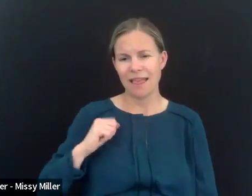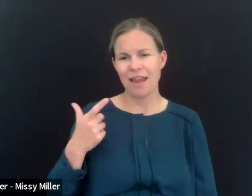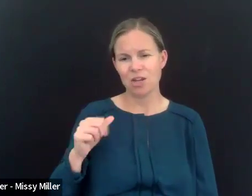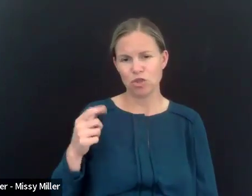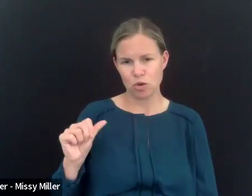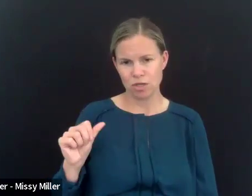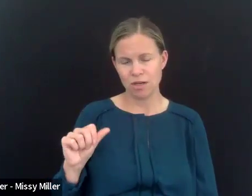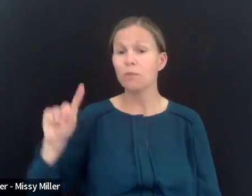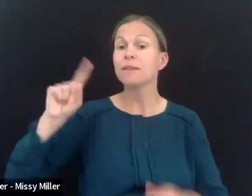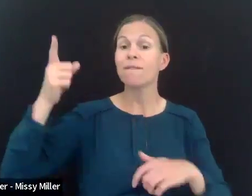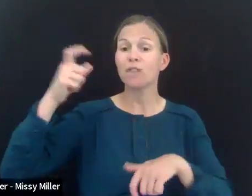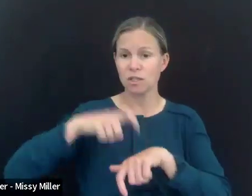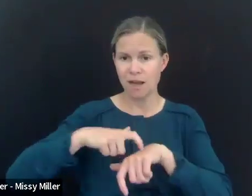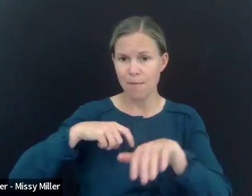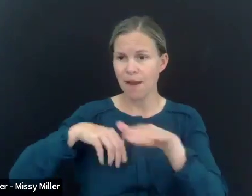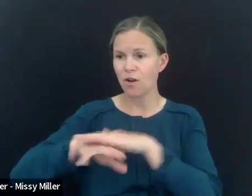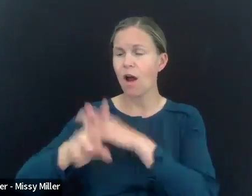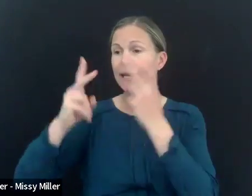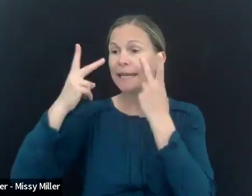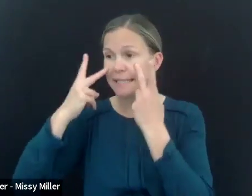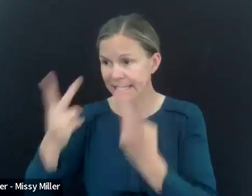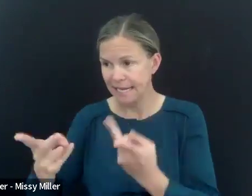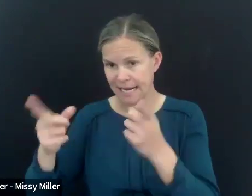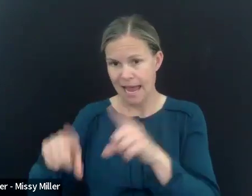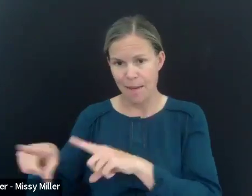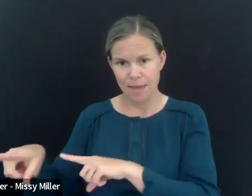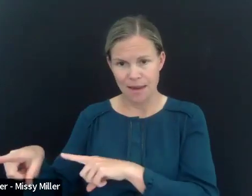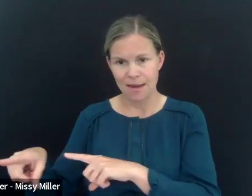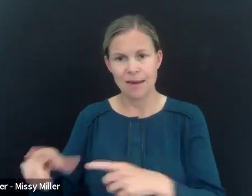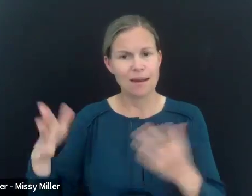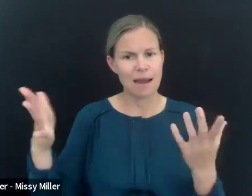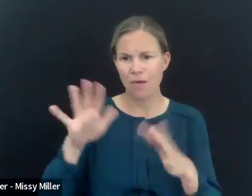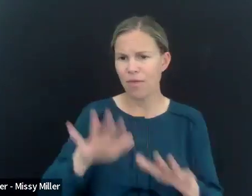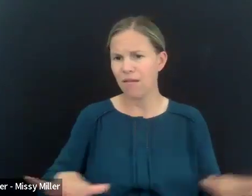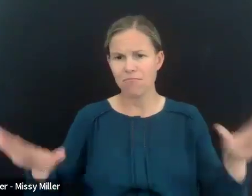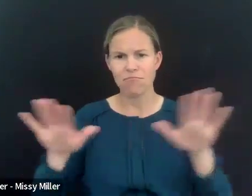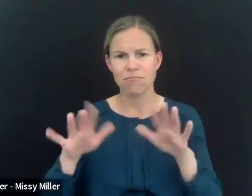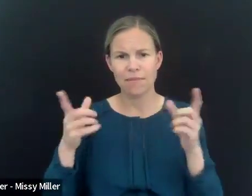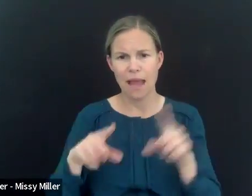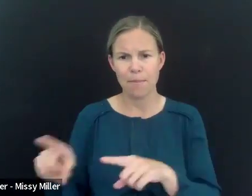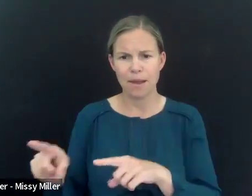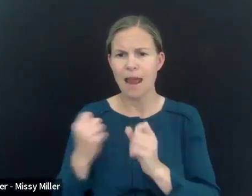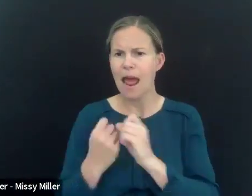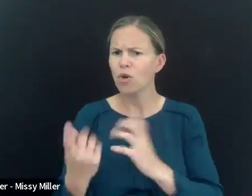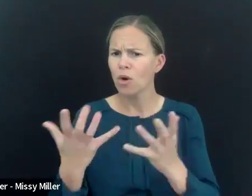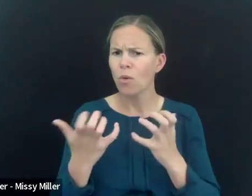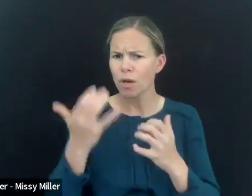session, just seeing what goes on the floor. And it was so interesting. Everybody wanted to know who I